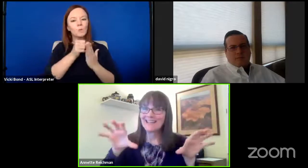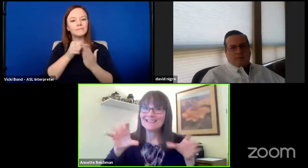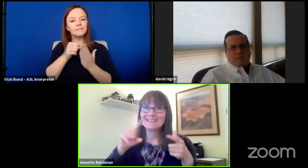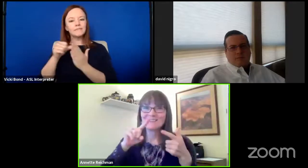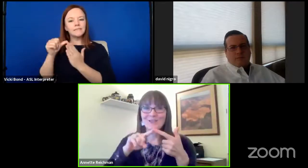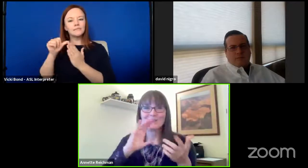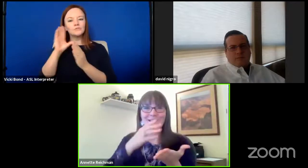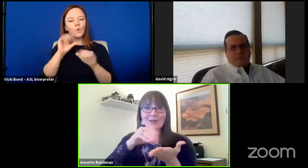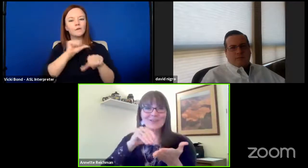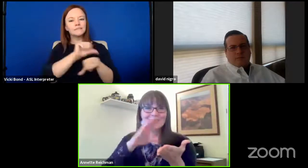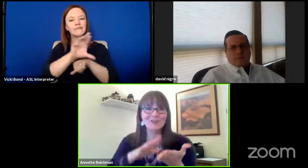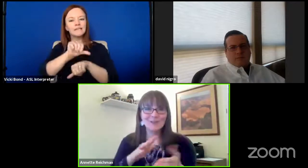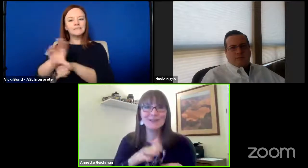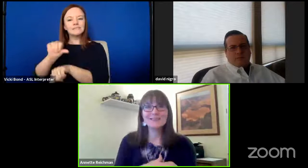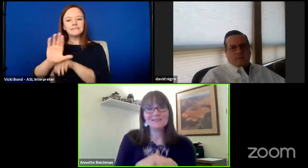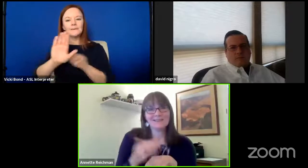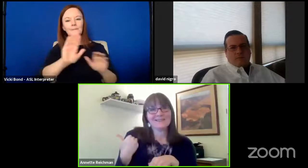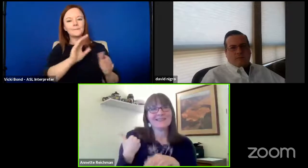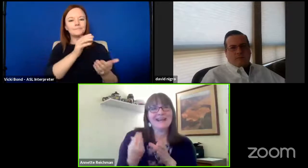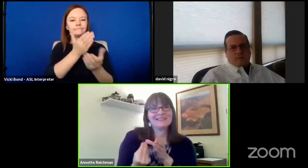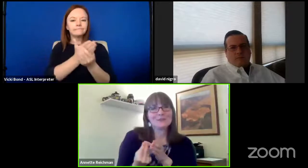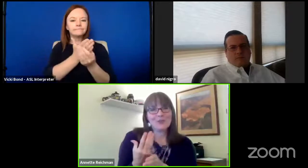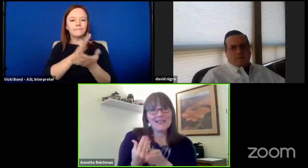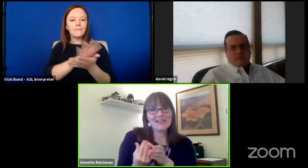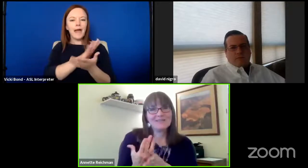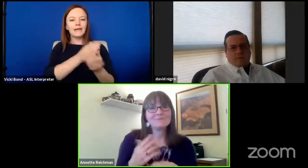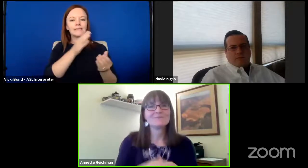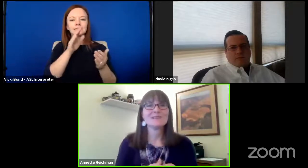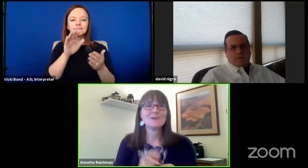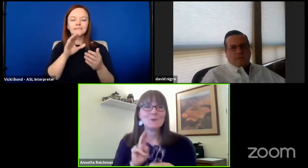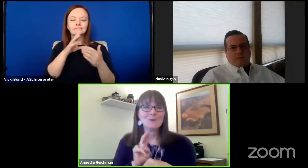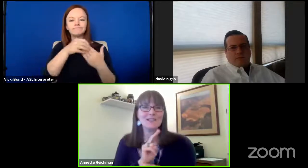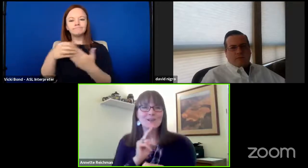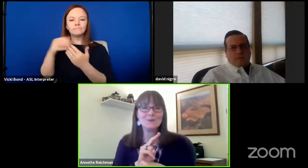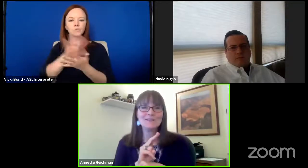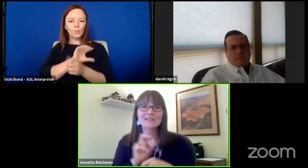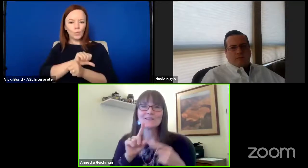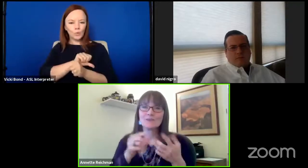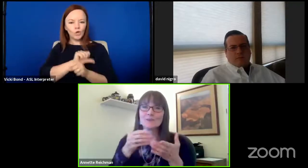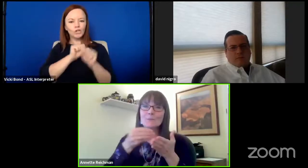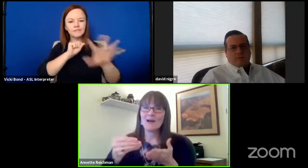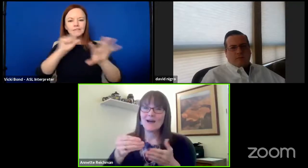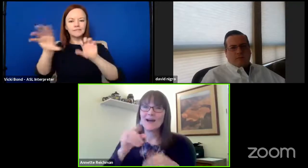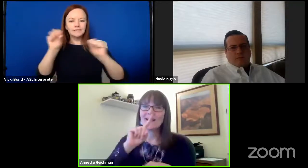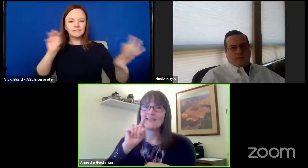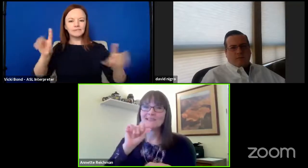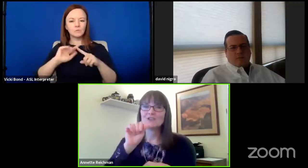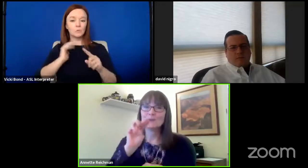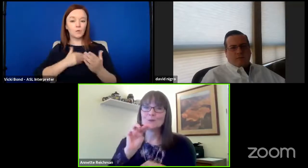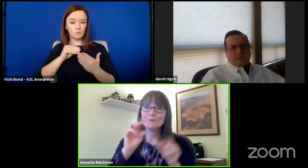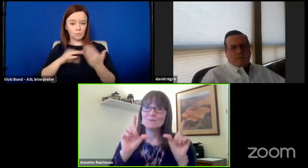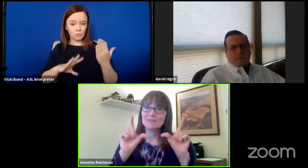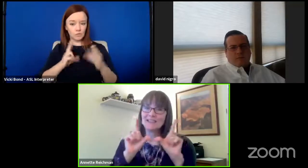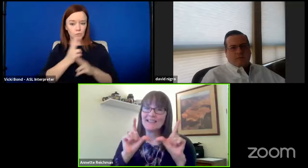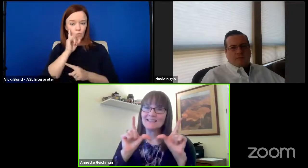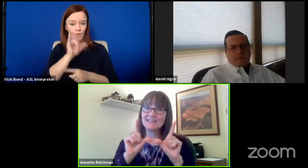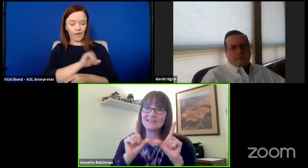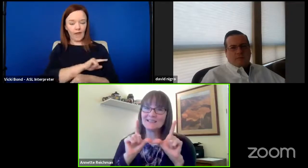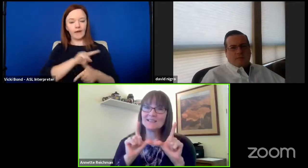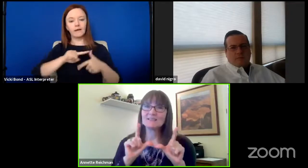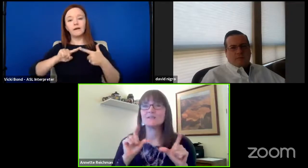out packets to our students last spring. We use it to buy